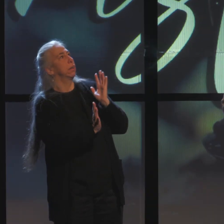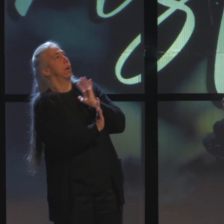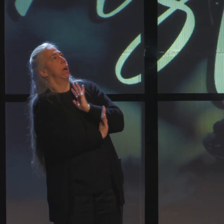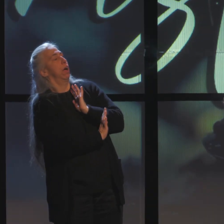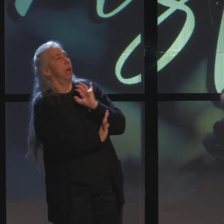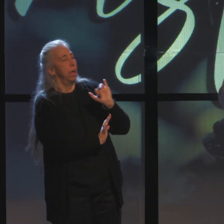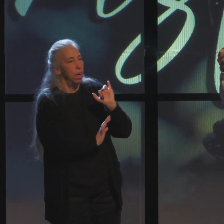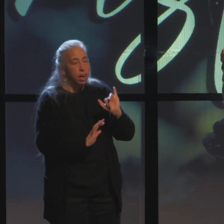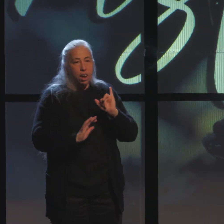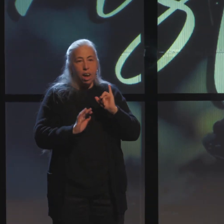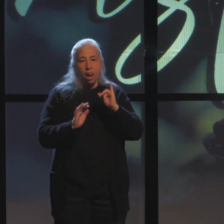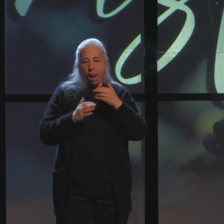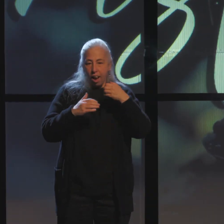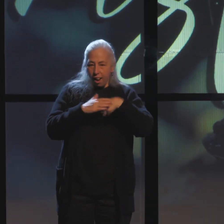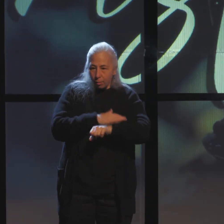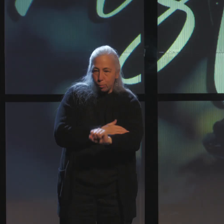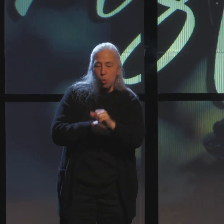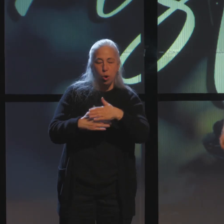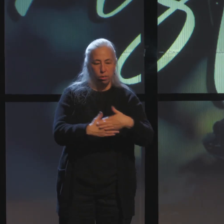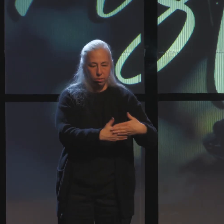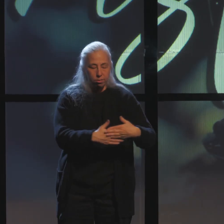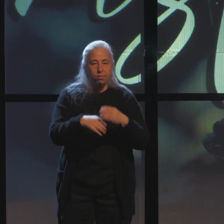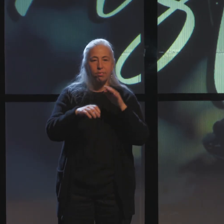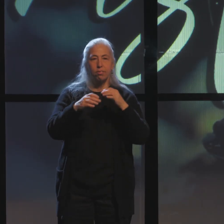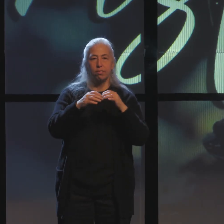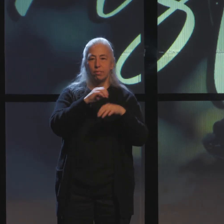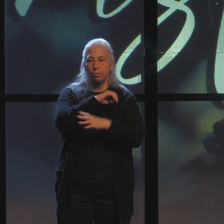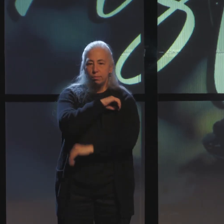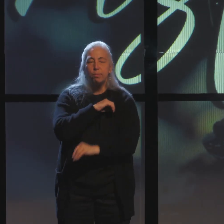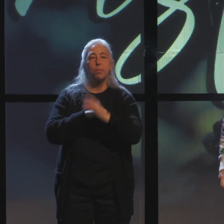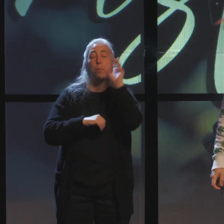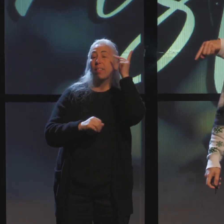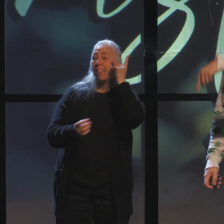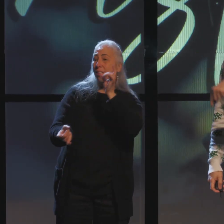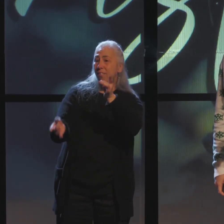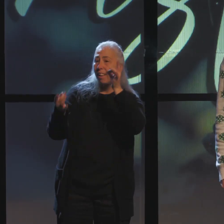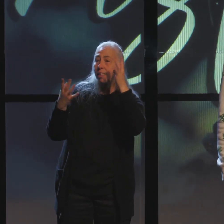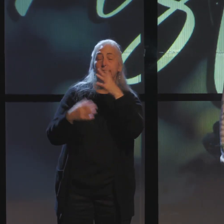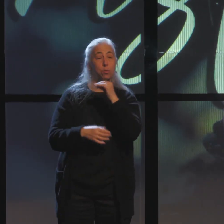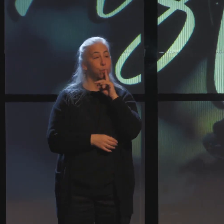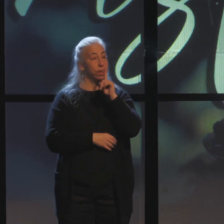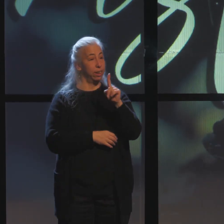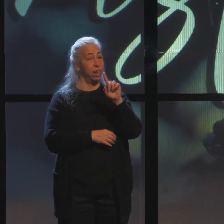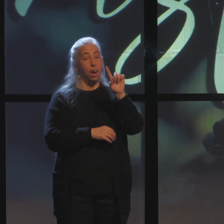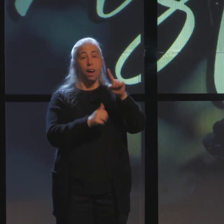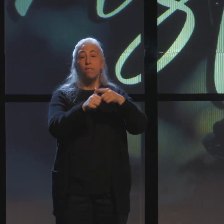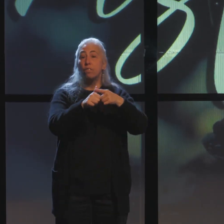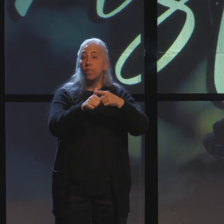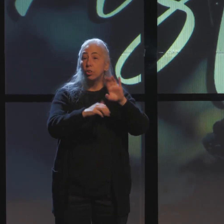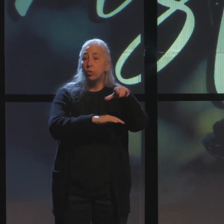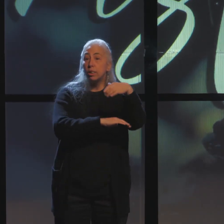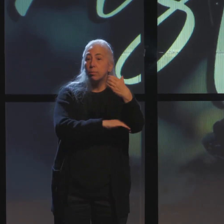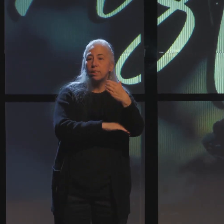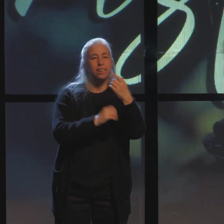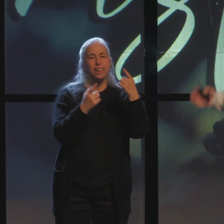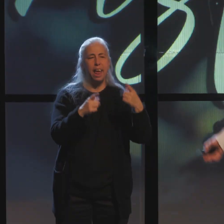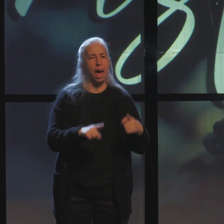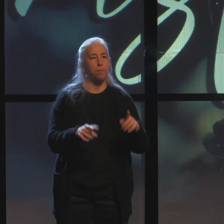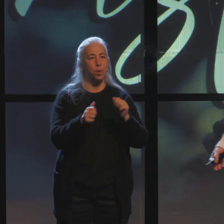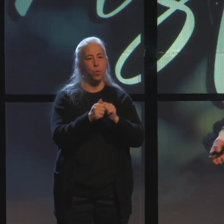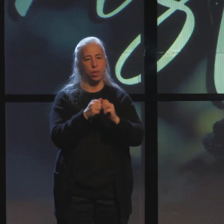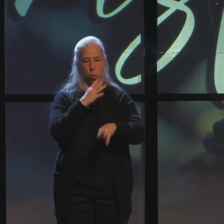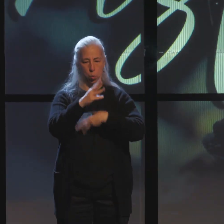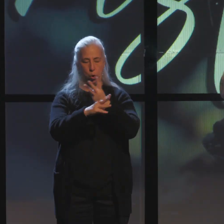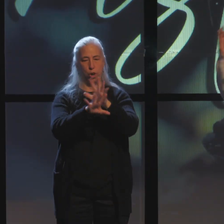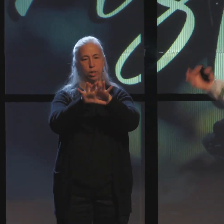into poverty, vulnerability, political violence. And let's be honest, the first Christmas, it didn't happen in a moment of global